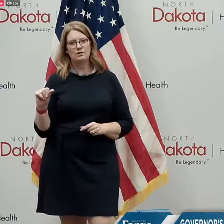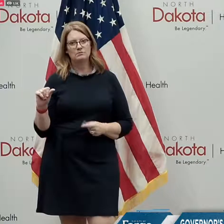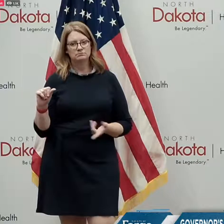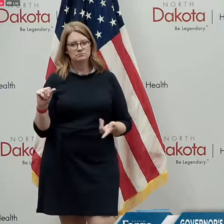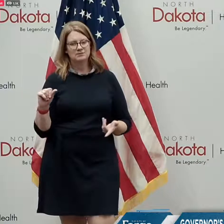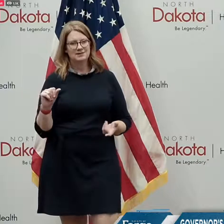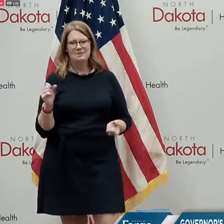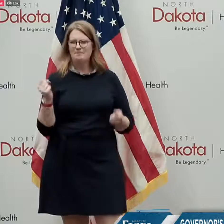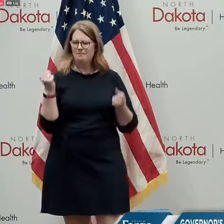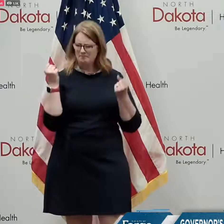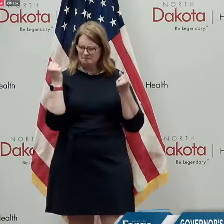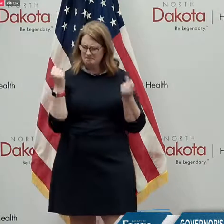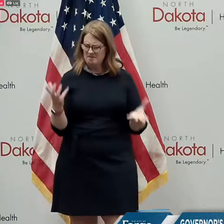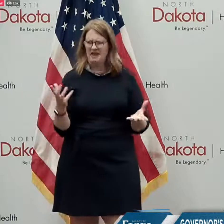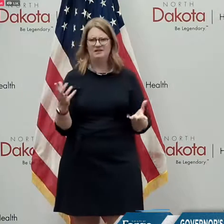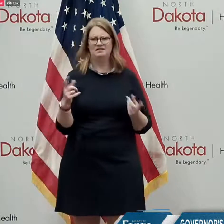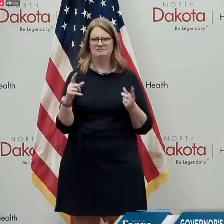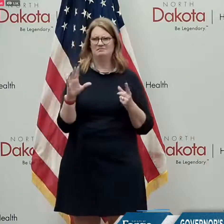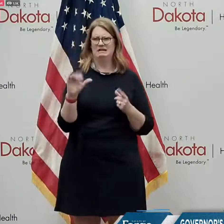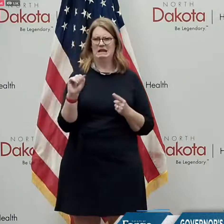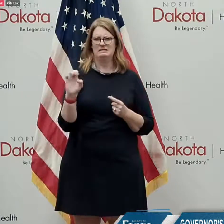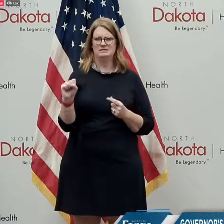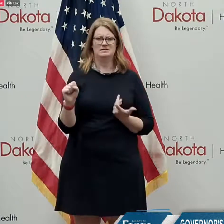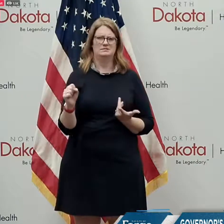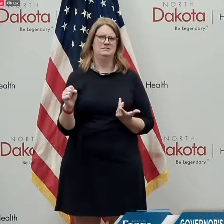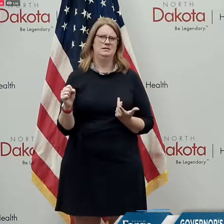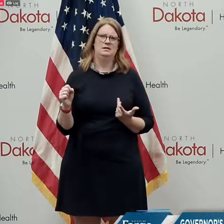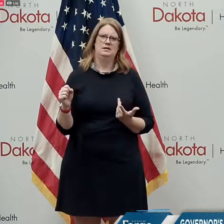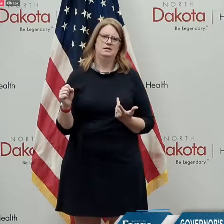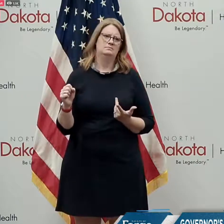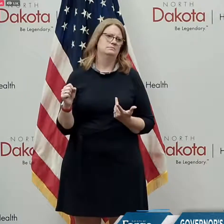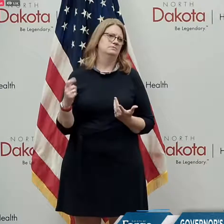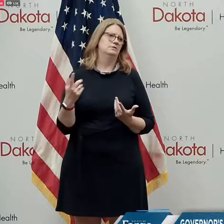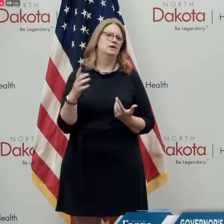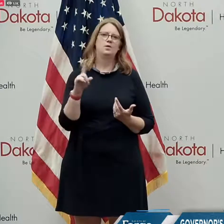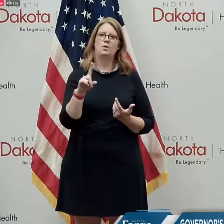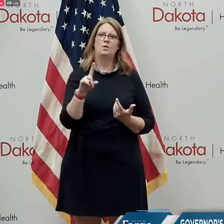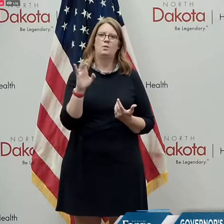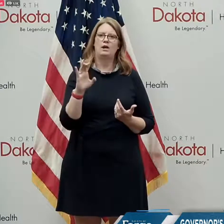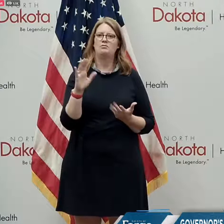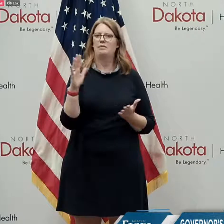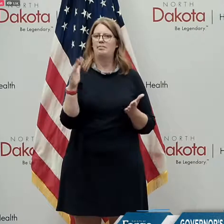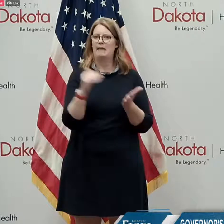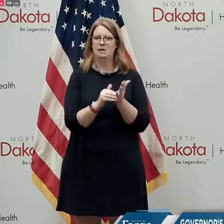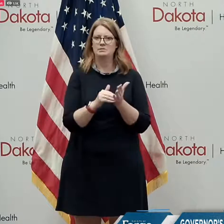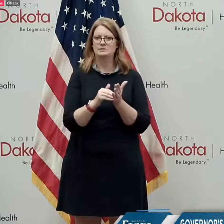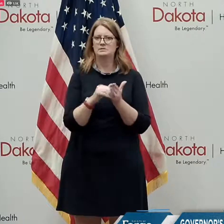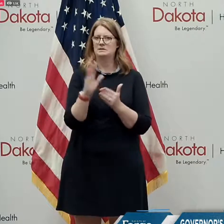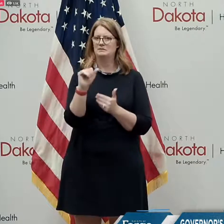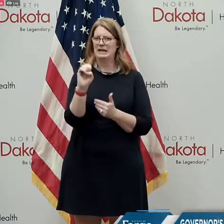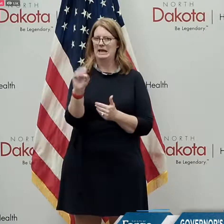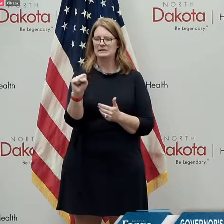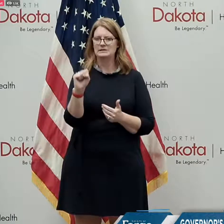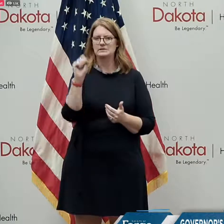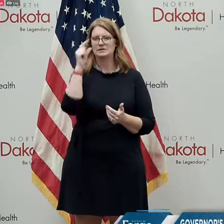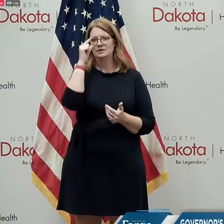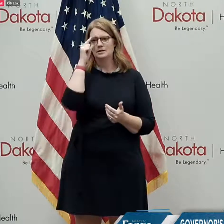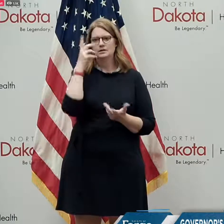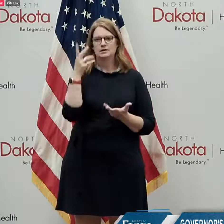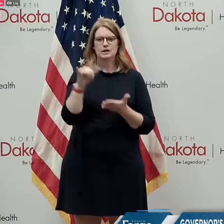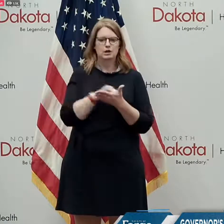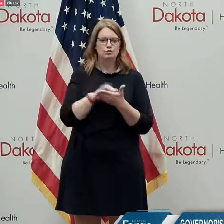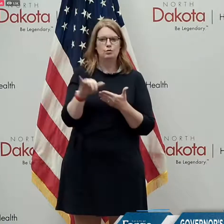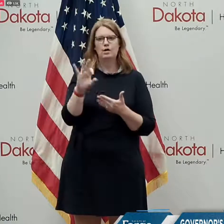of cases, where you get to a place where you've got hundreds of thousands of cases, like in New York,